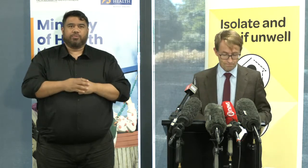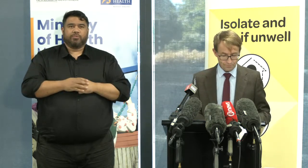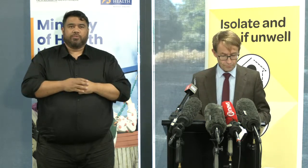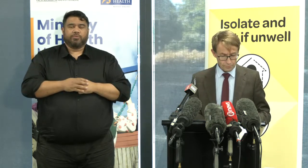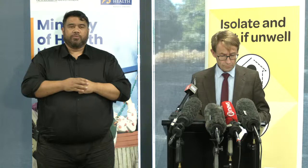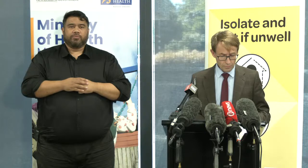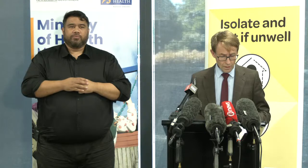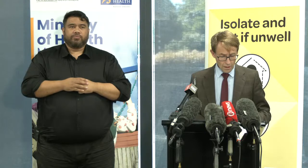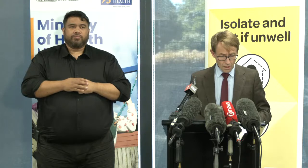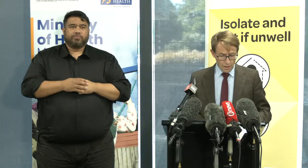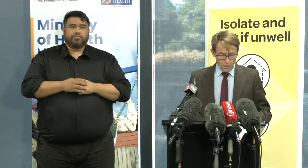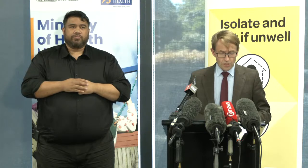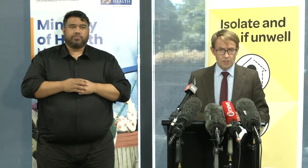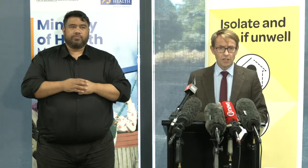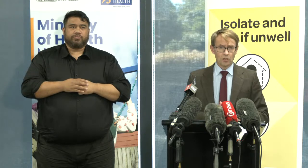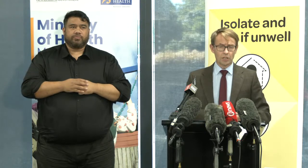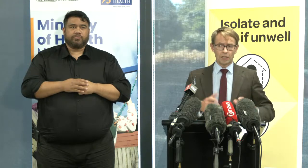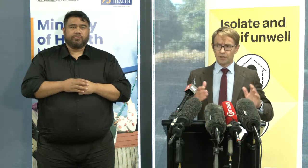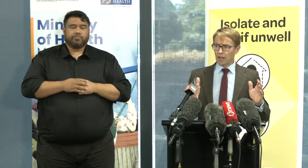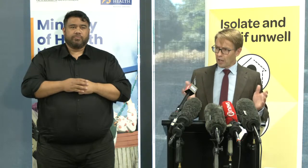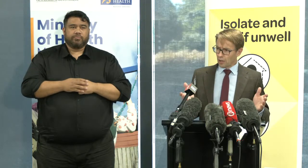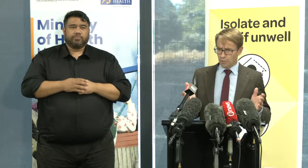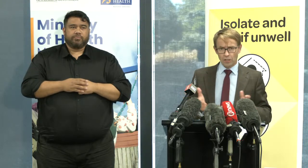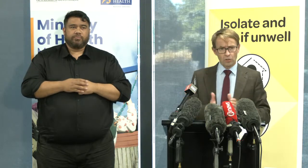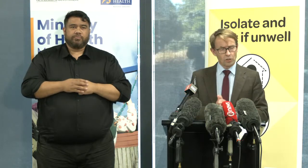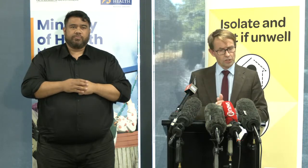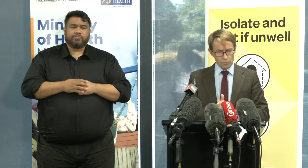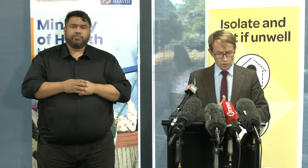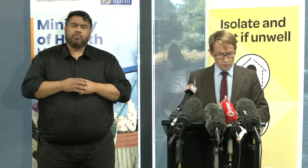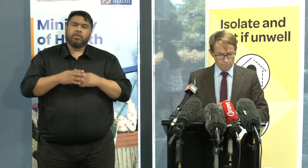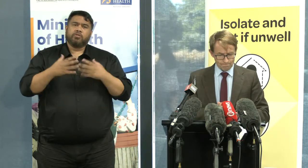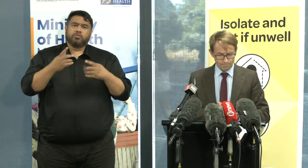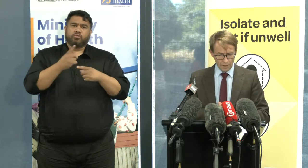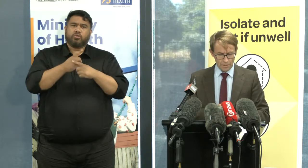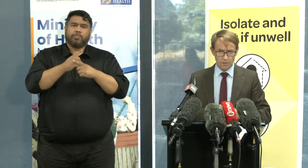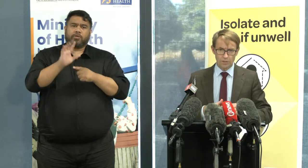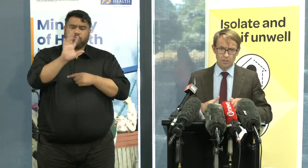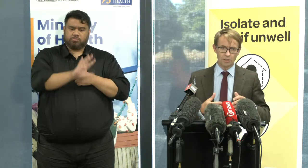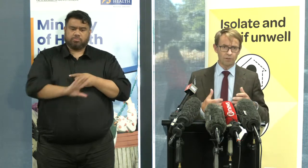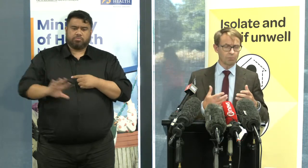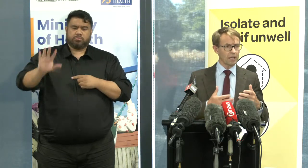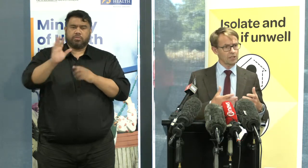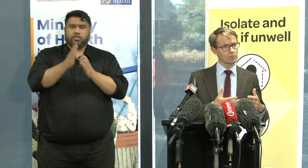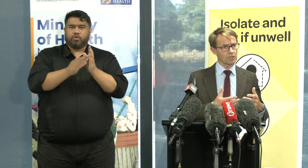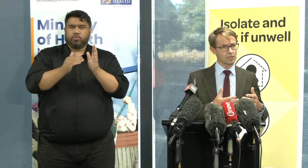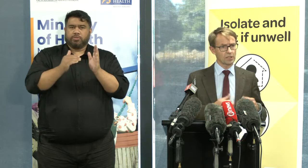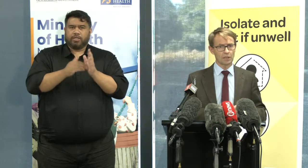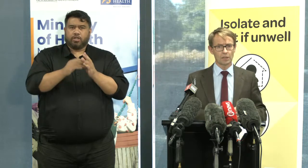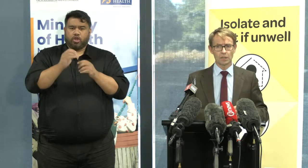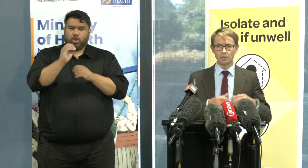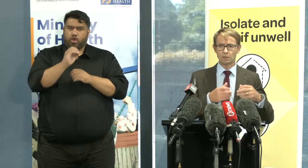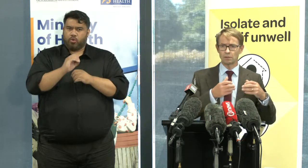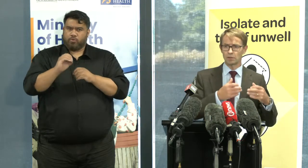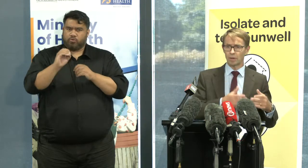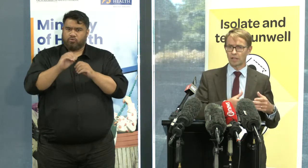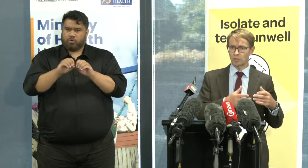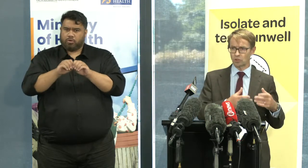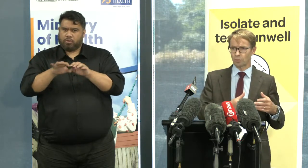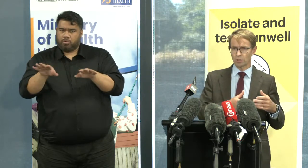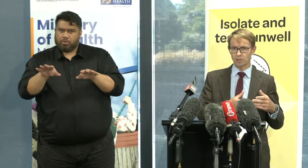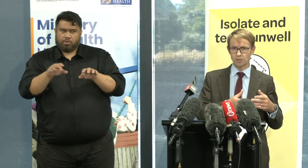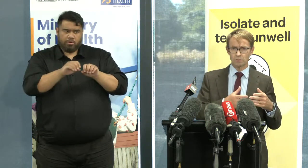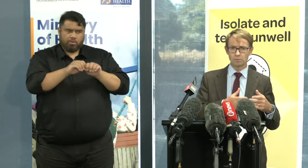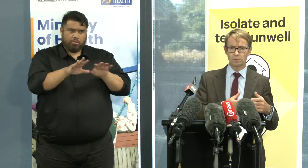two. Just looking at our outbreak across the Motu, there's a different pattern we're seeing in the